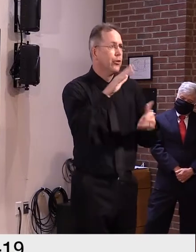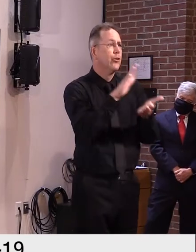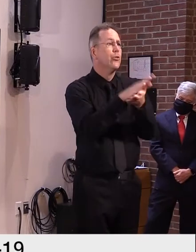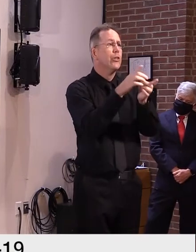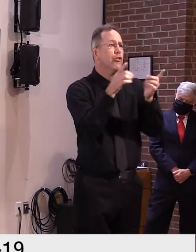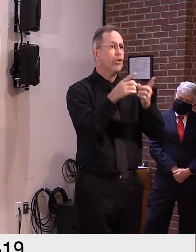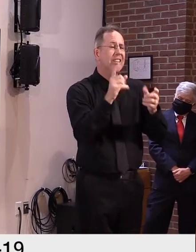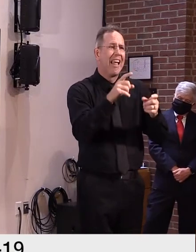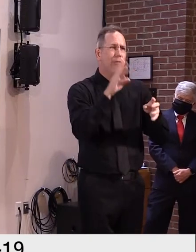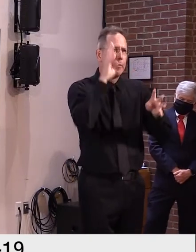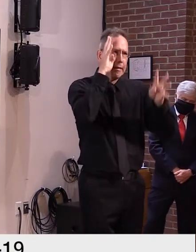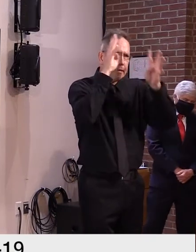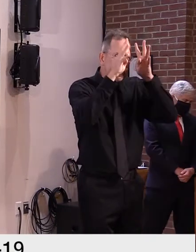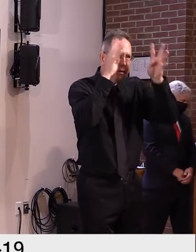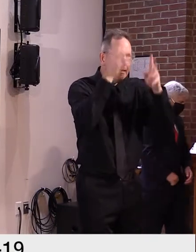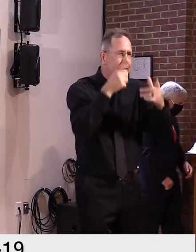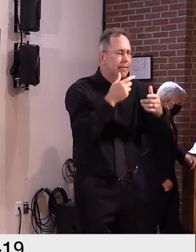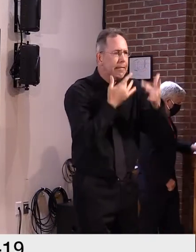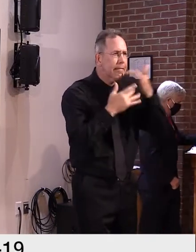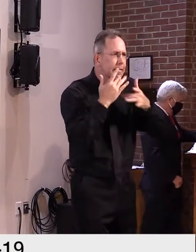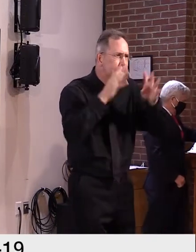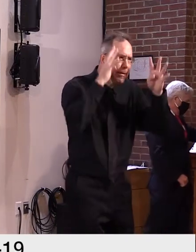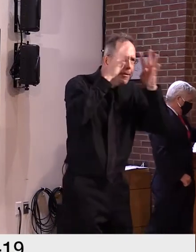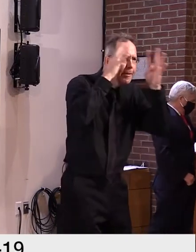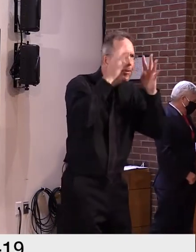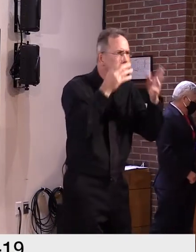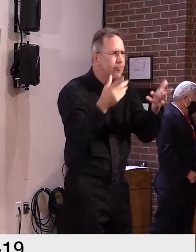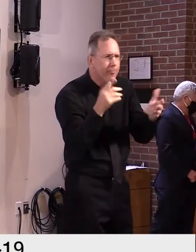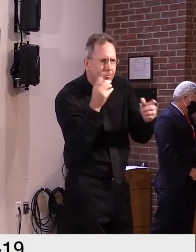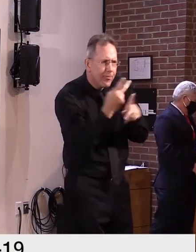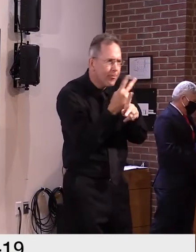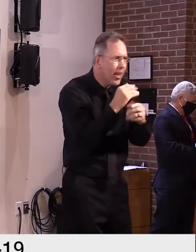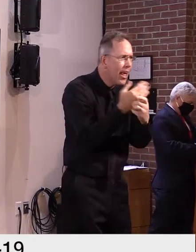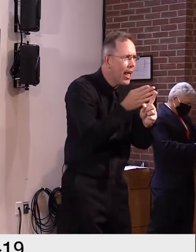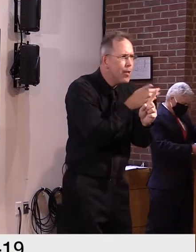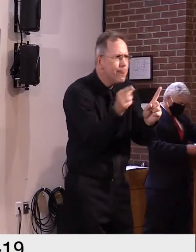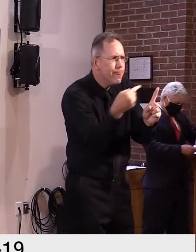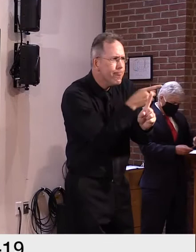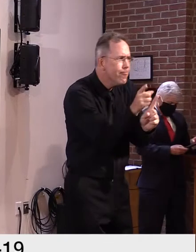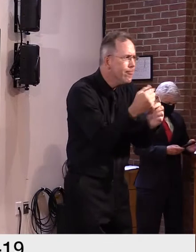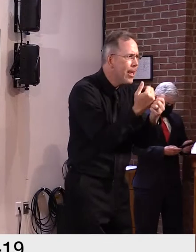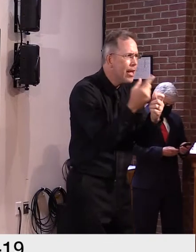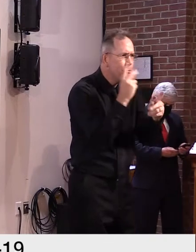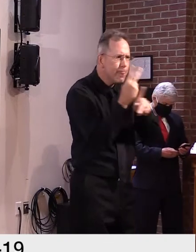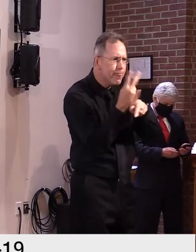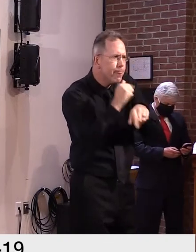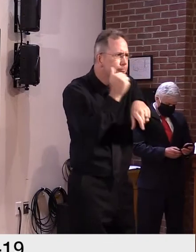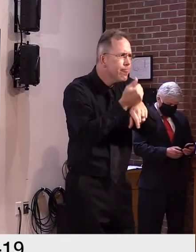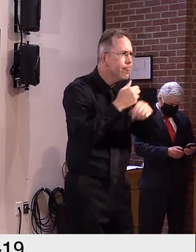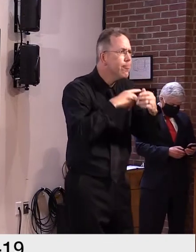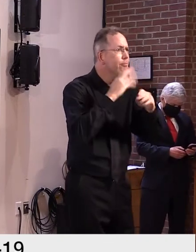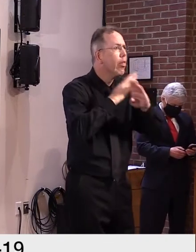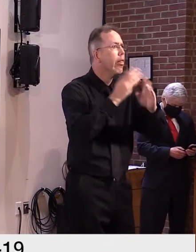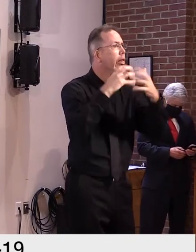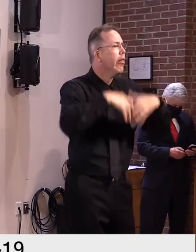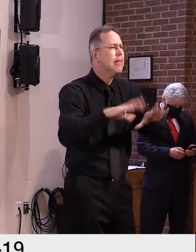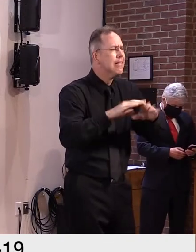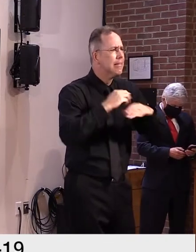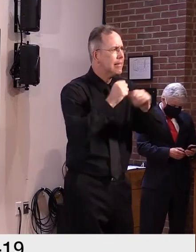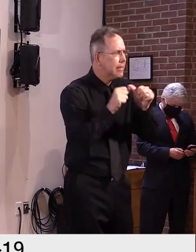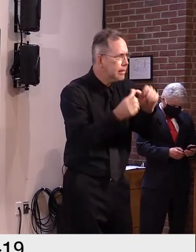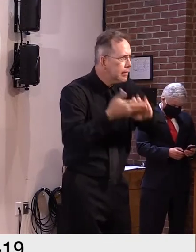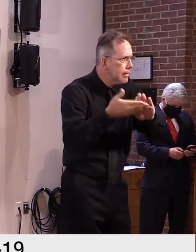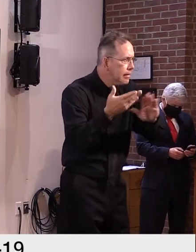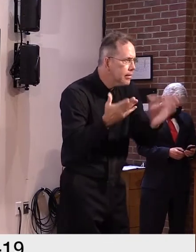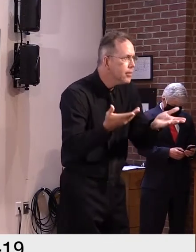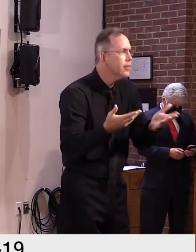recruit, certainly using different online platforms and ads and so forth. Also, I've seen an uptick in